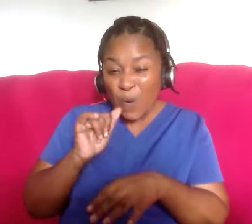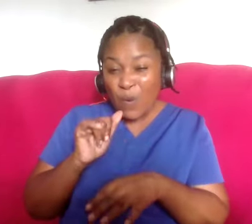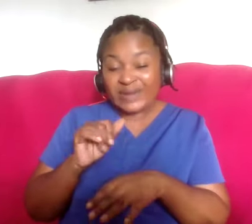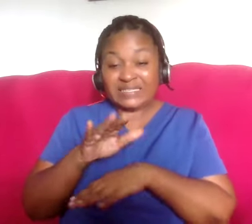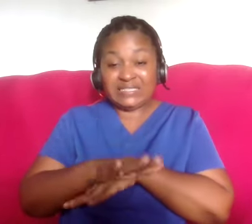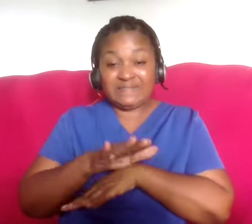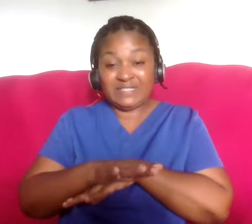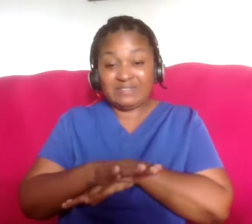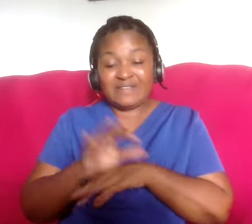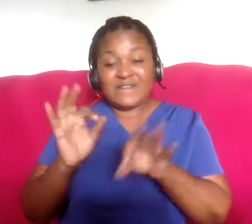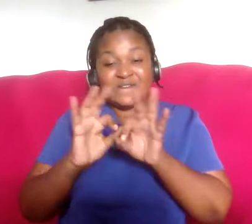family and friends gather,